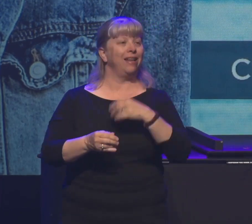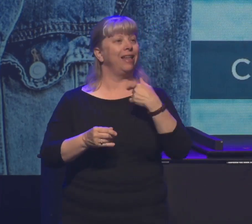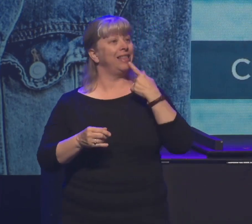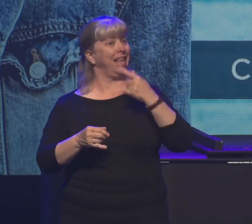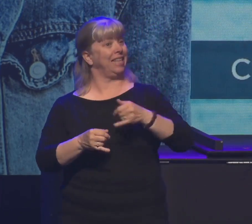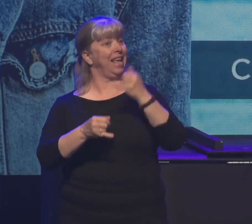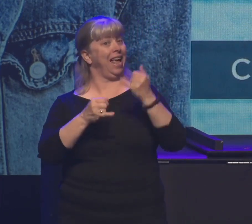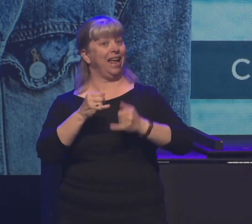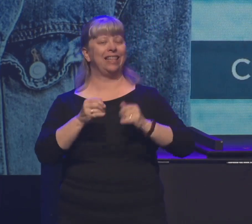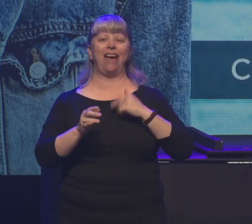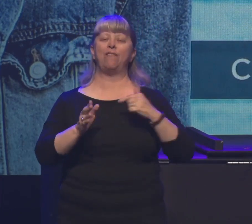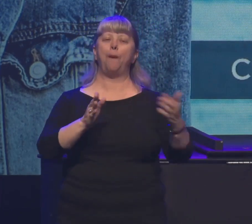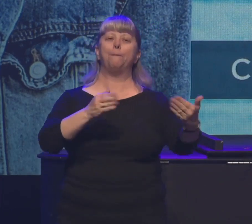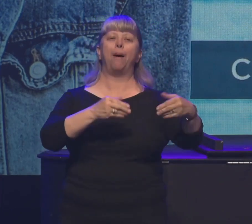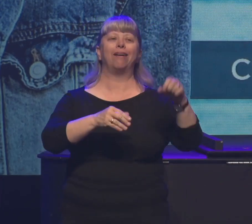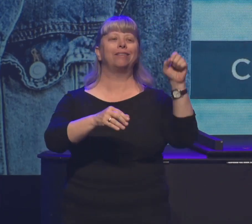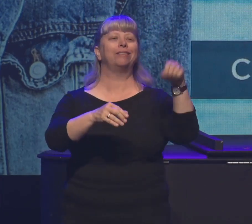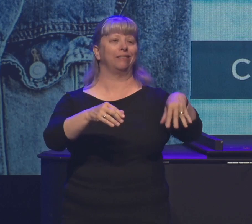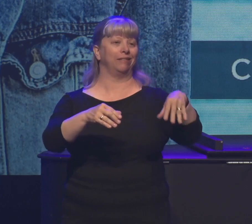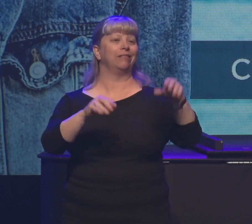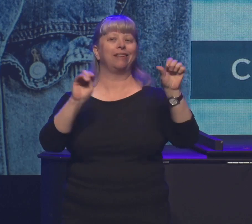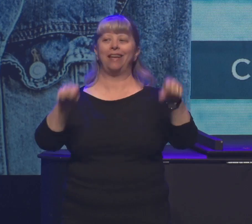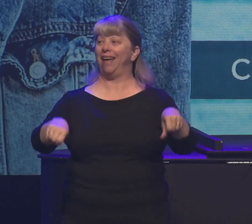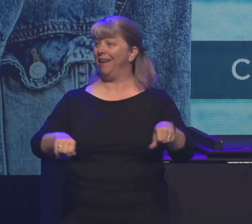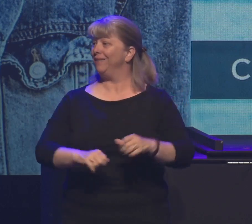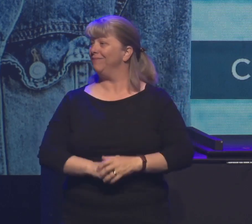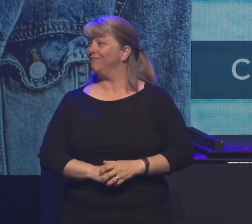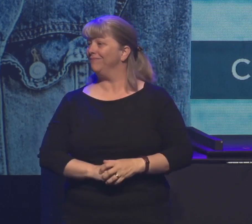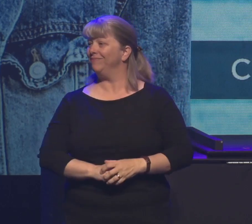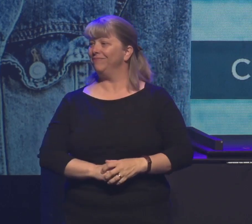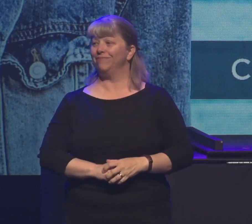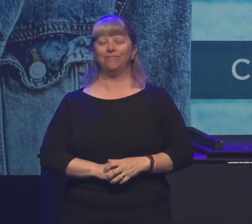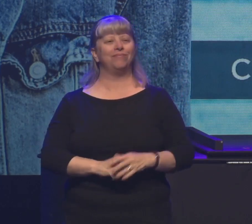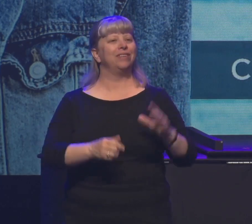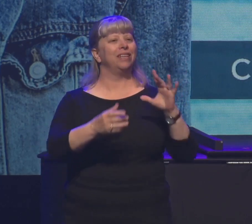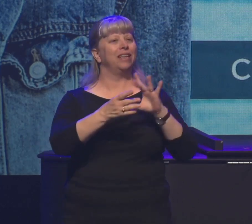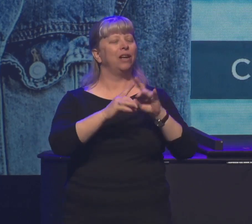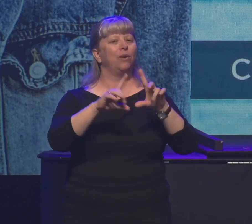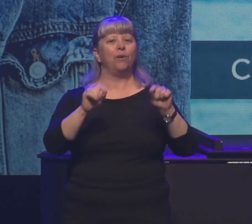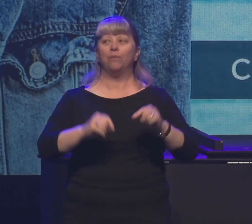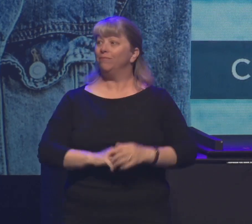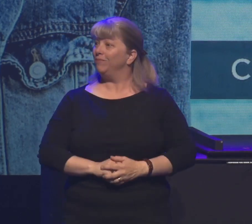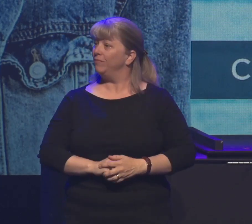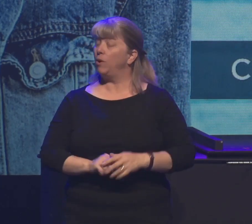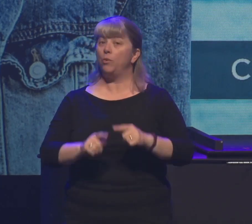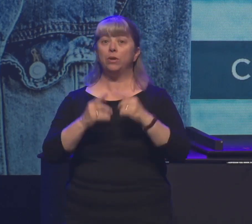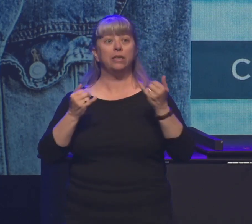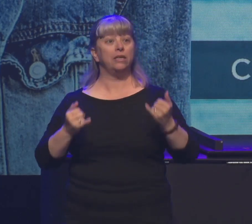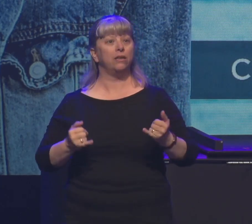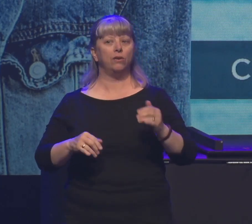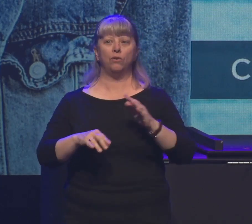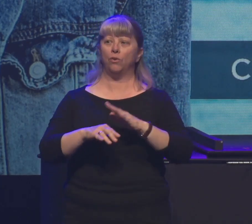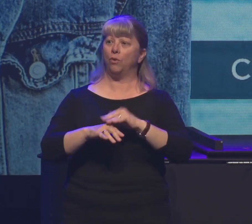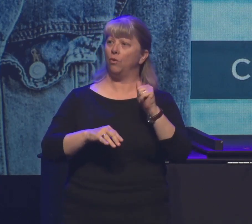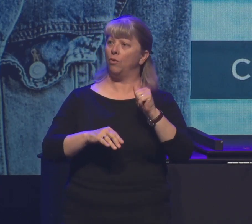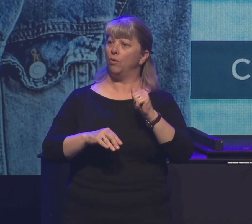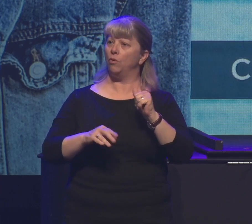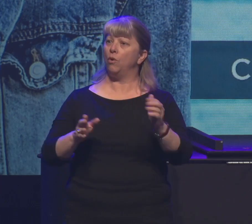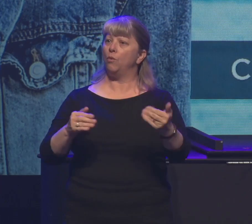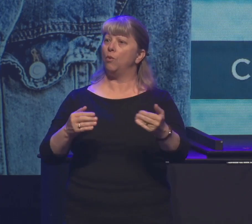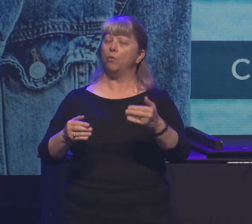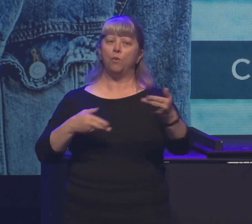at the end, there are orange kiosk drop boxes that you can just pop that Connect card in. And at this time, if I could call the room host